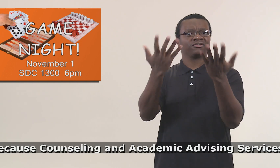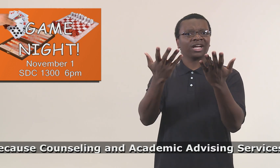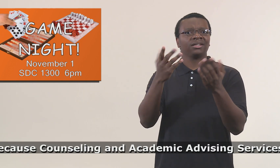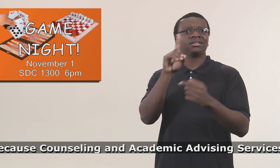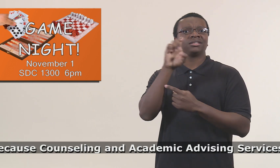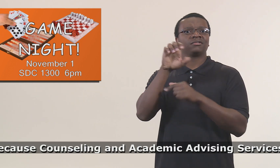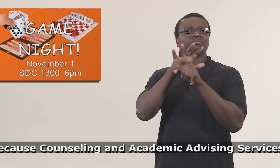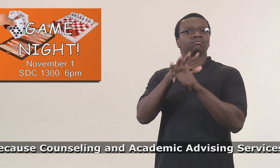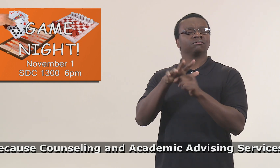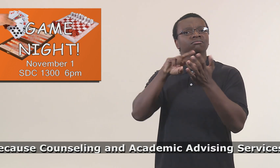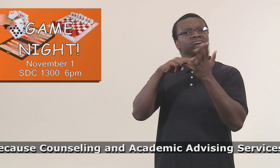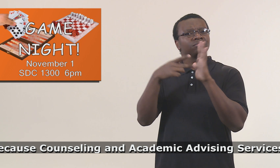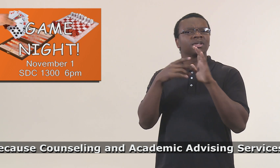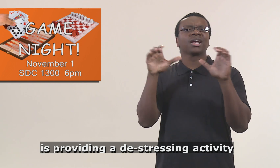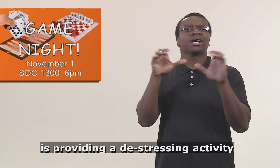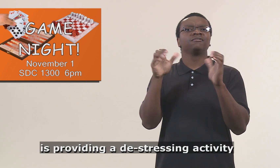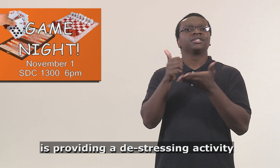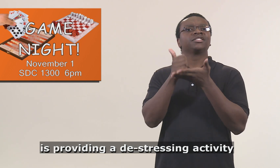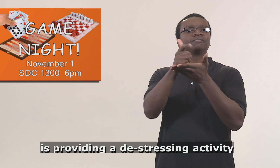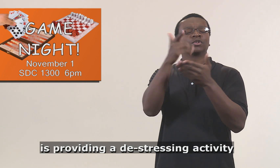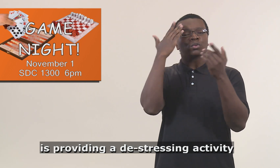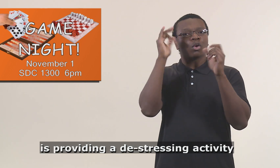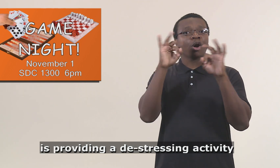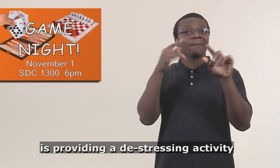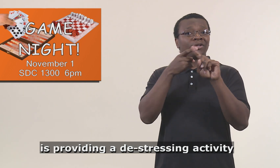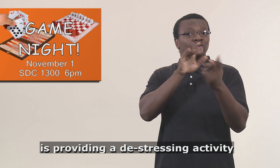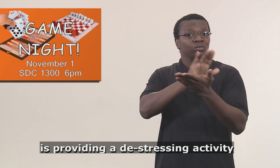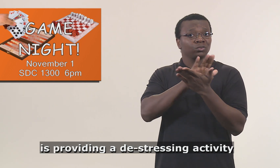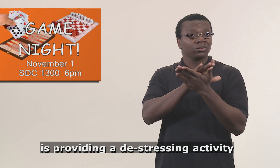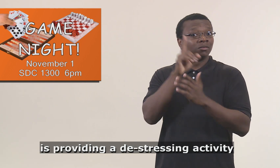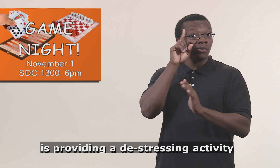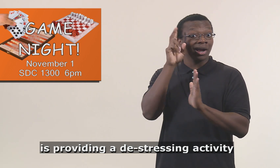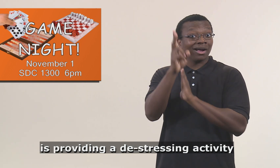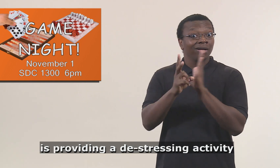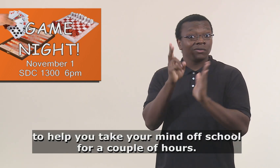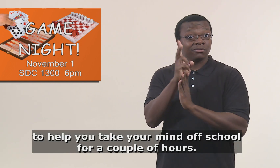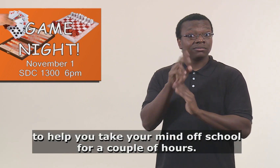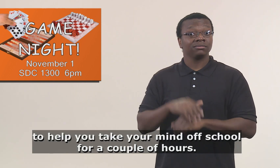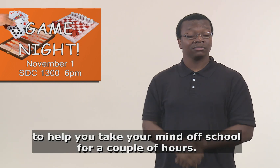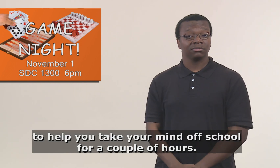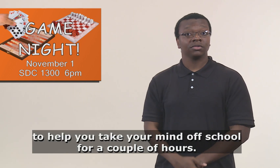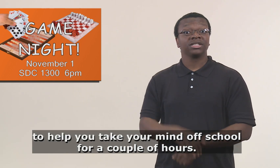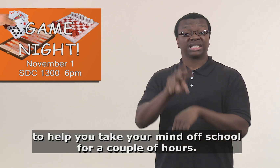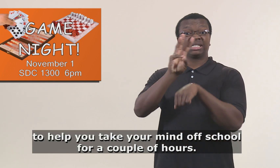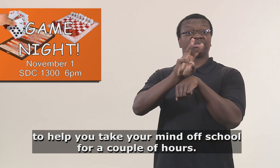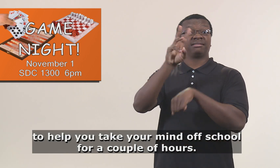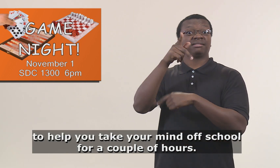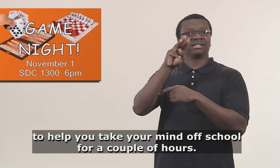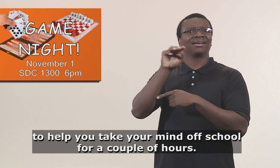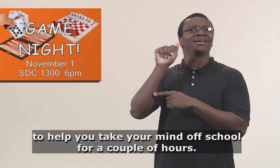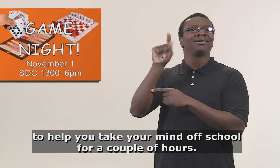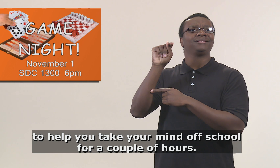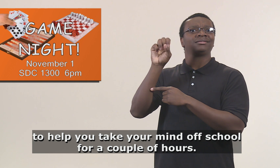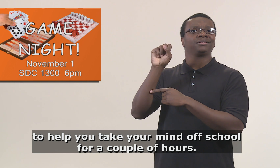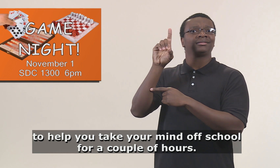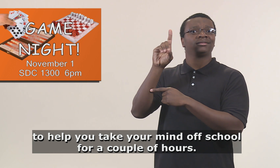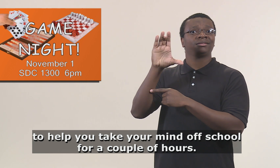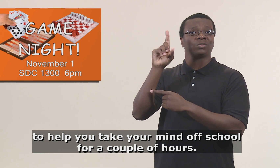Counseling and Academic Advising Services is providing a de-stressing activity to help you take your mind off school for a couple of hours. At